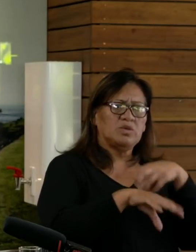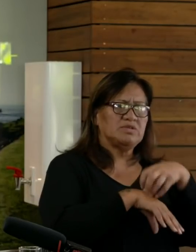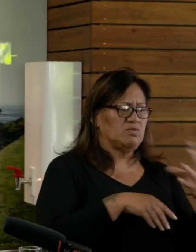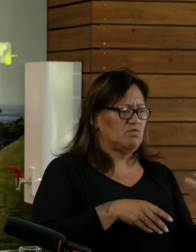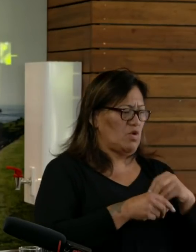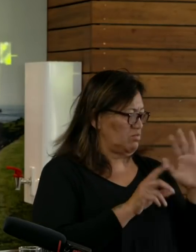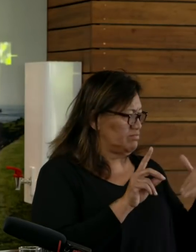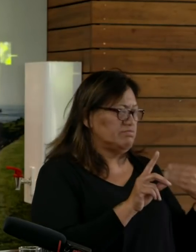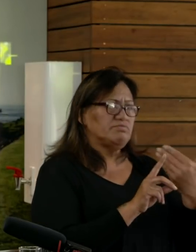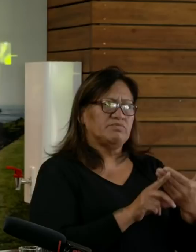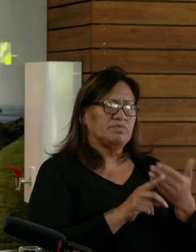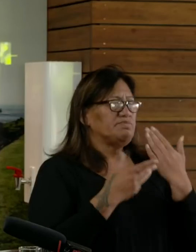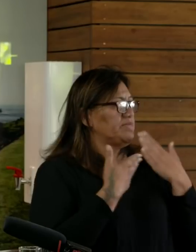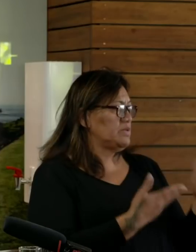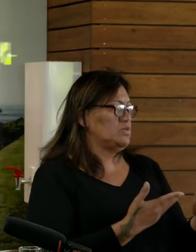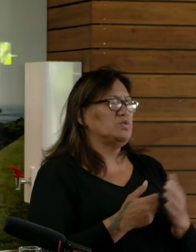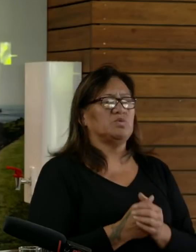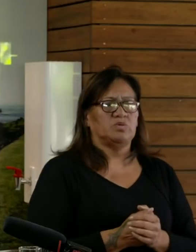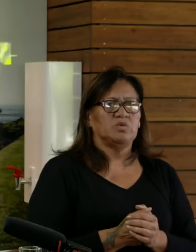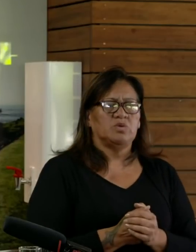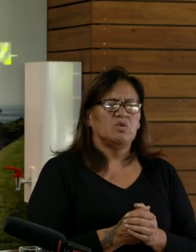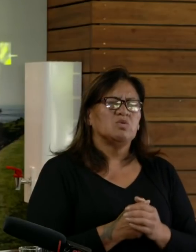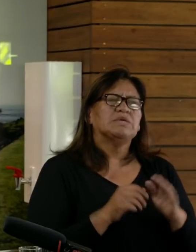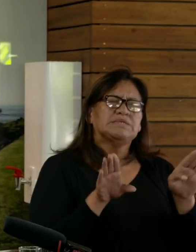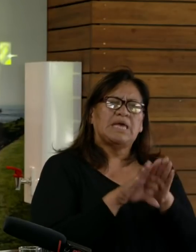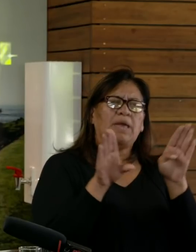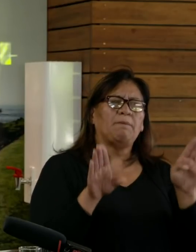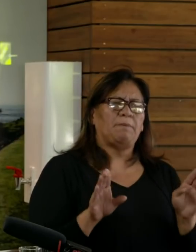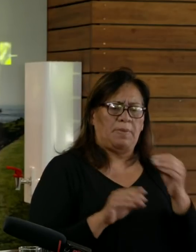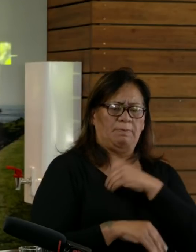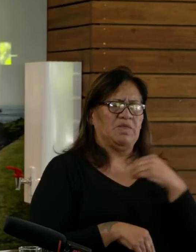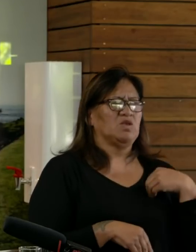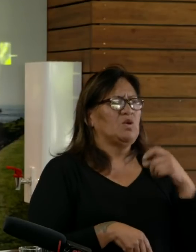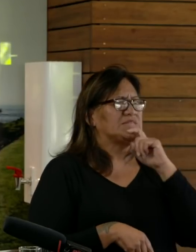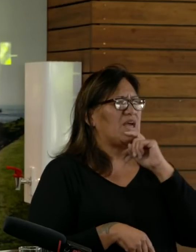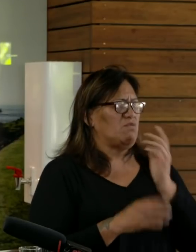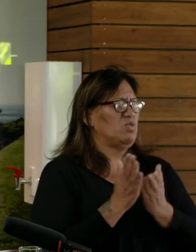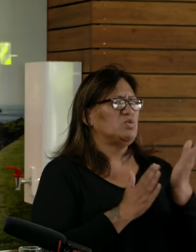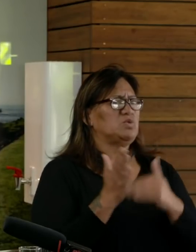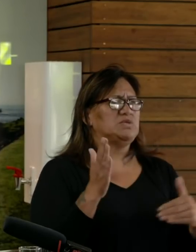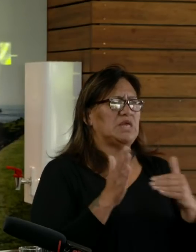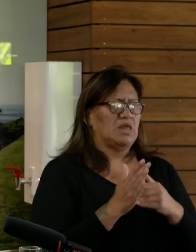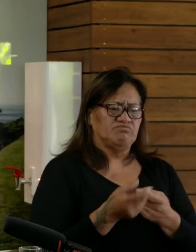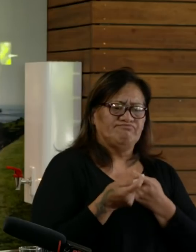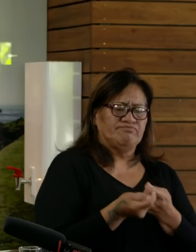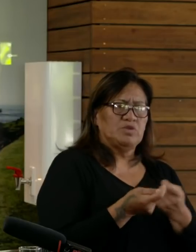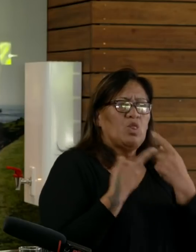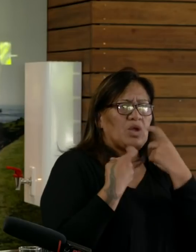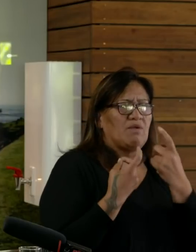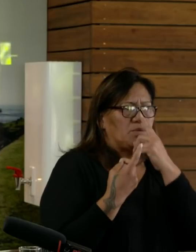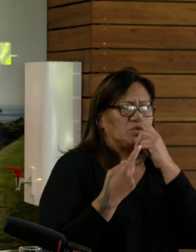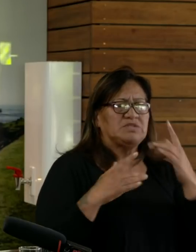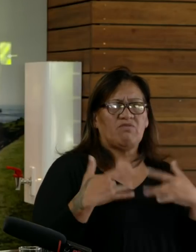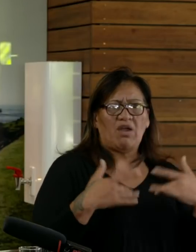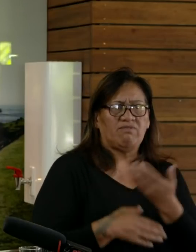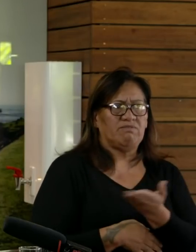date, and as well as the heroic efforts of the medical staff across New Zealand treating the survivors.